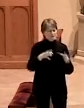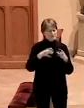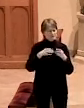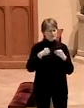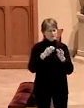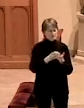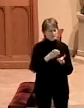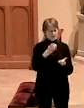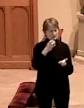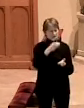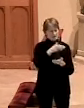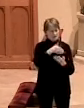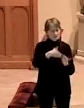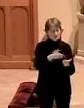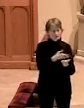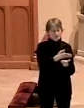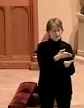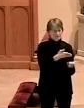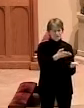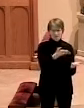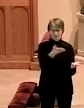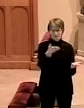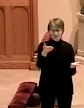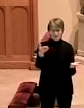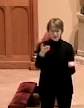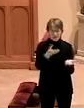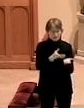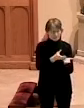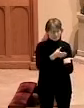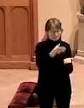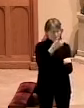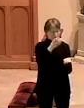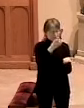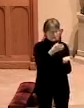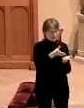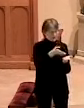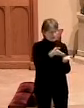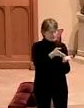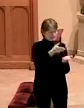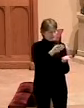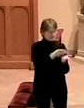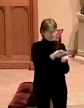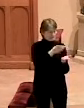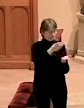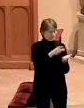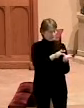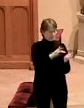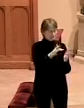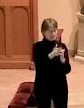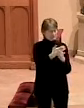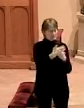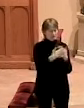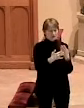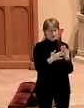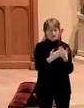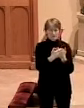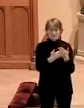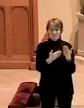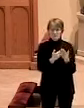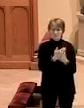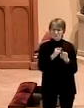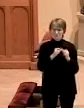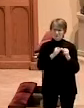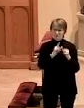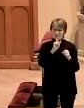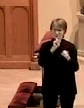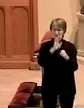"Take this, all of you, and drink from it, for this is the chalice of my blood, the blood of